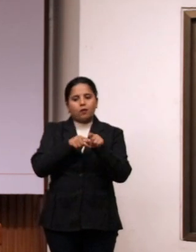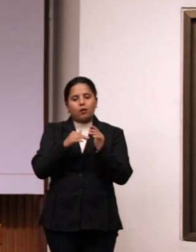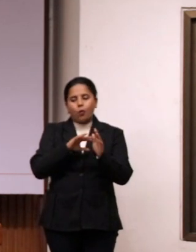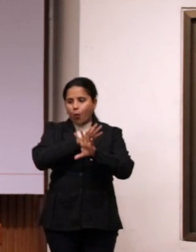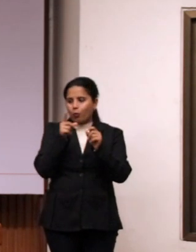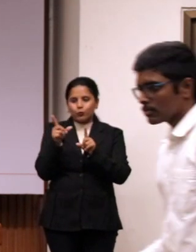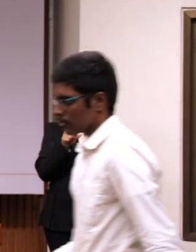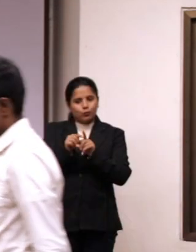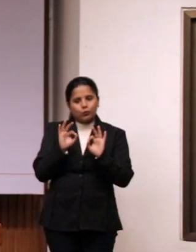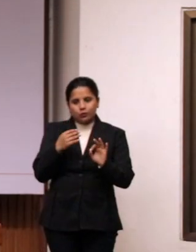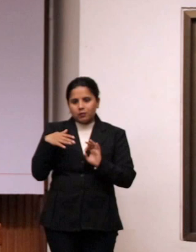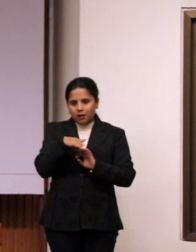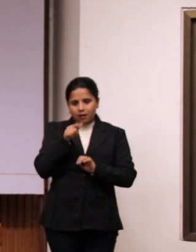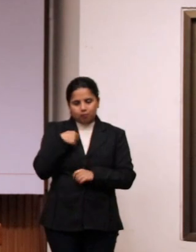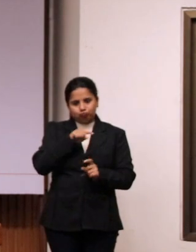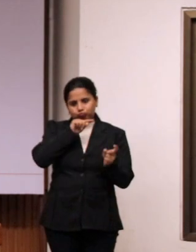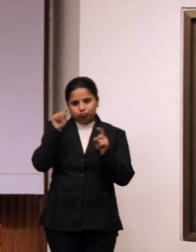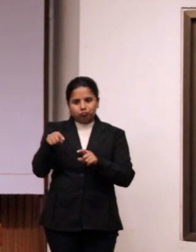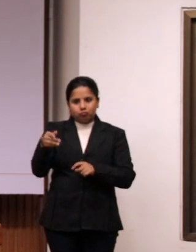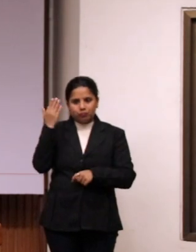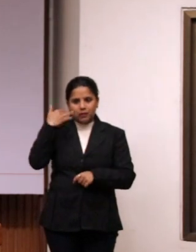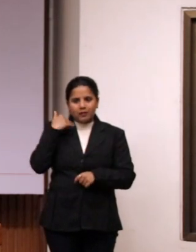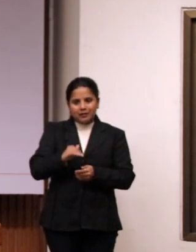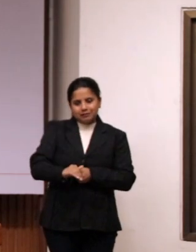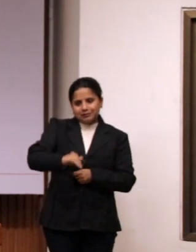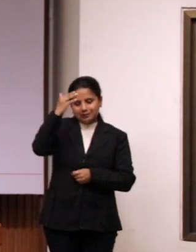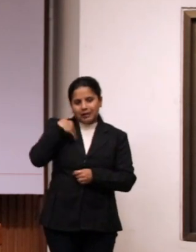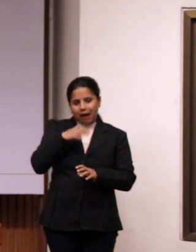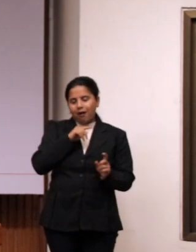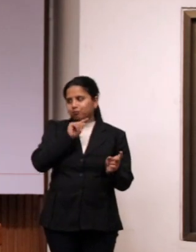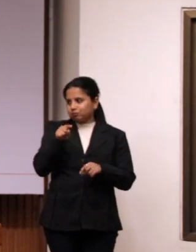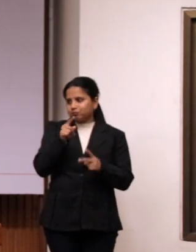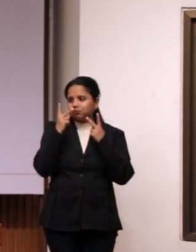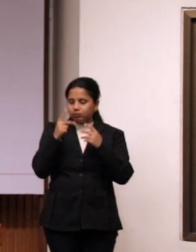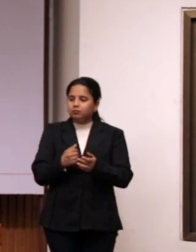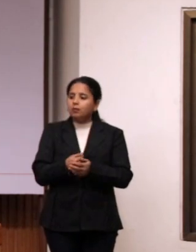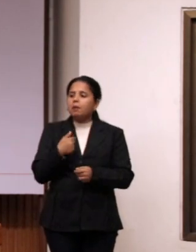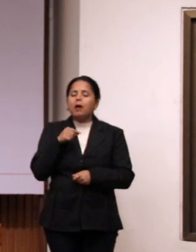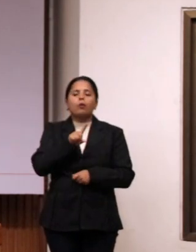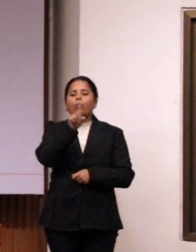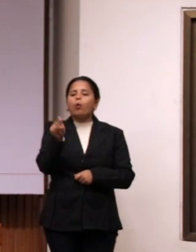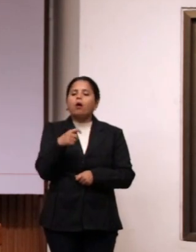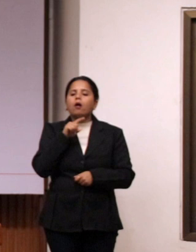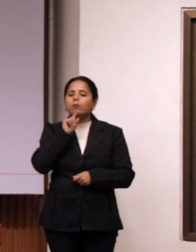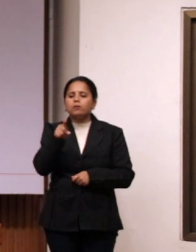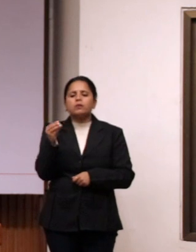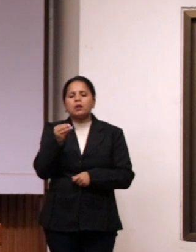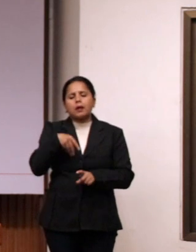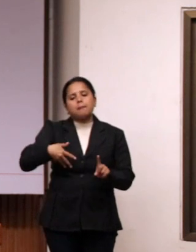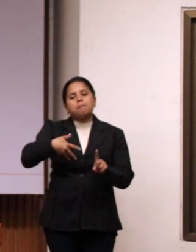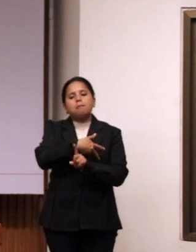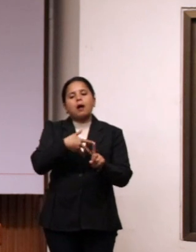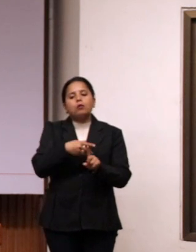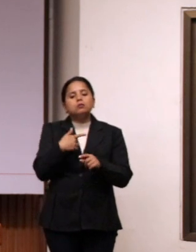all you do. I've been coming to you since, you know, early childhood, I can say. So, my question comes with a little bit of